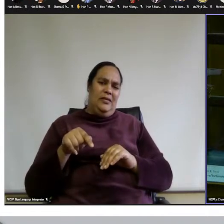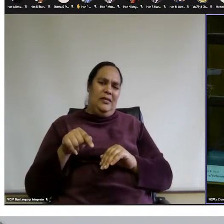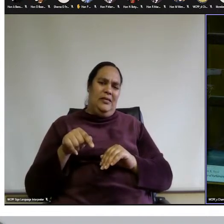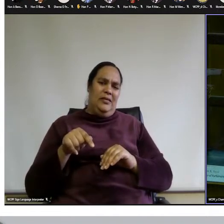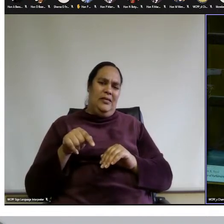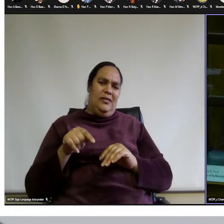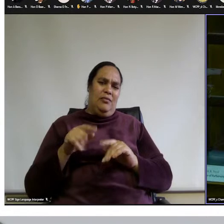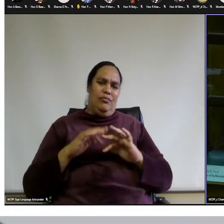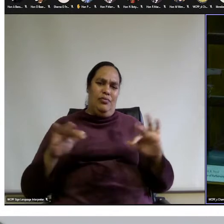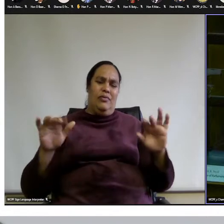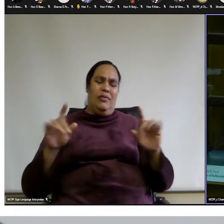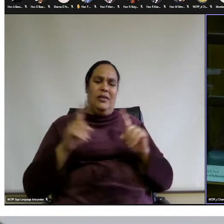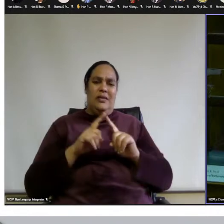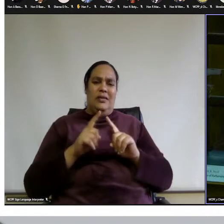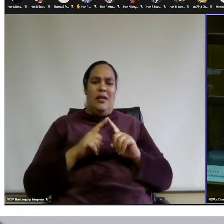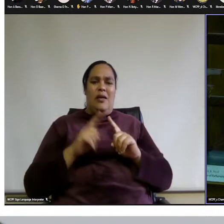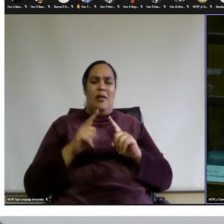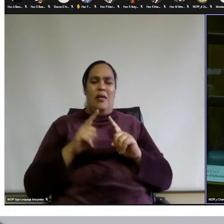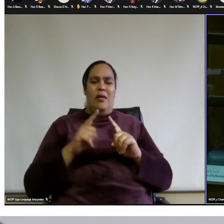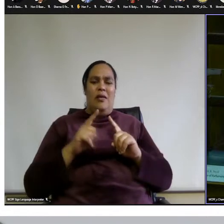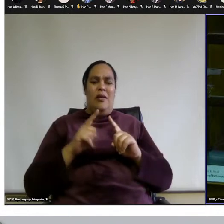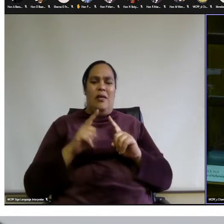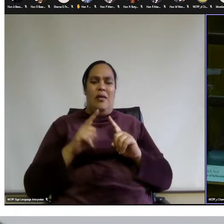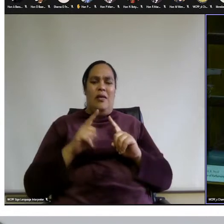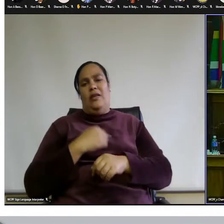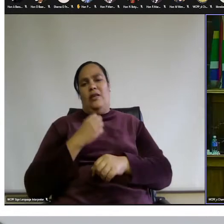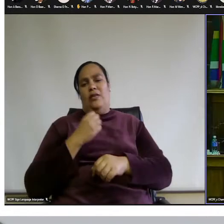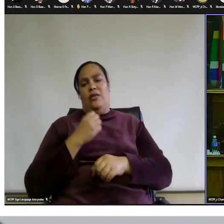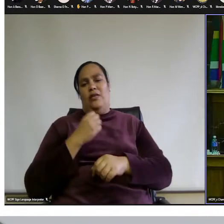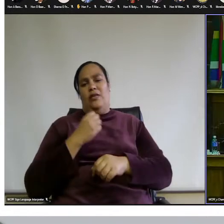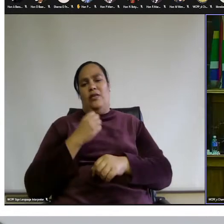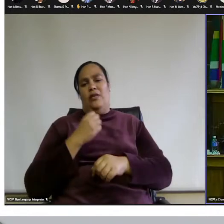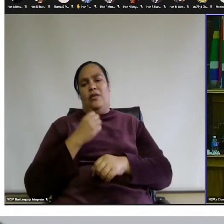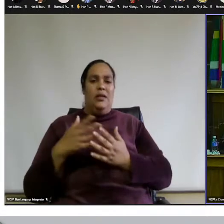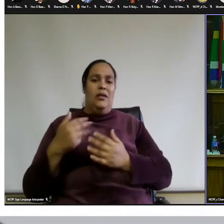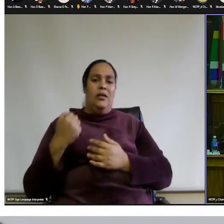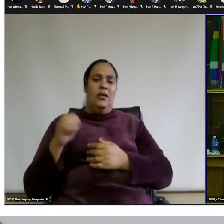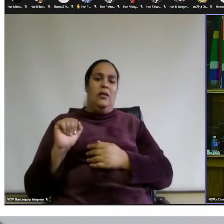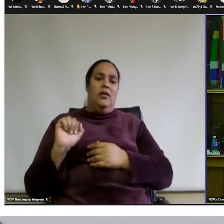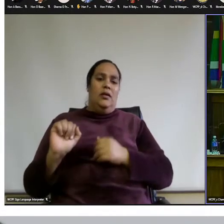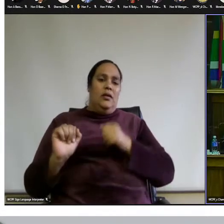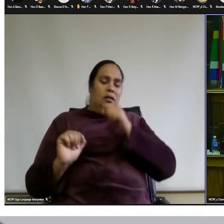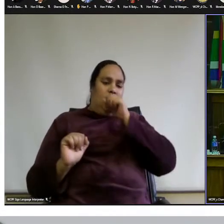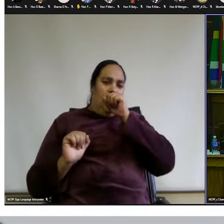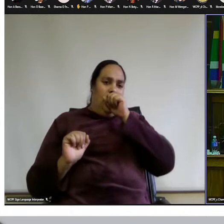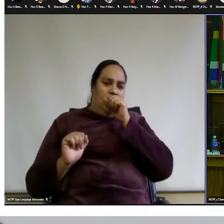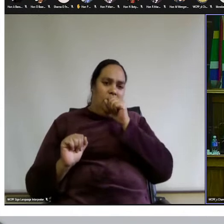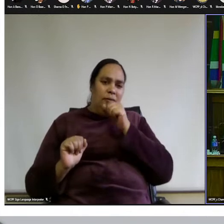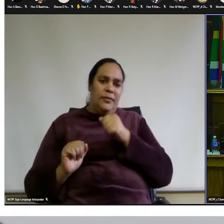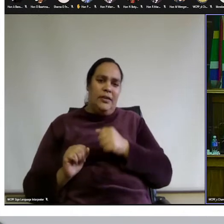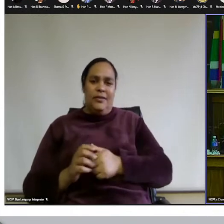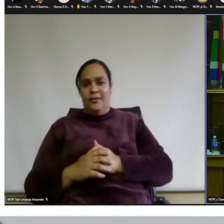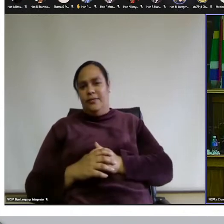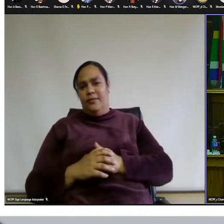the rapid spread and mutation of the COVID-19 virus. I so move. Thank you. Are there any objections to the motion being moved without notice?